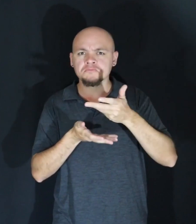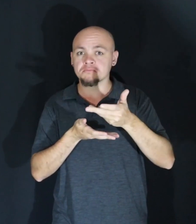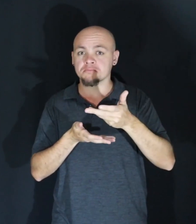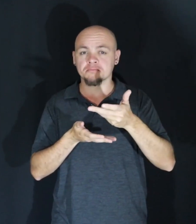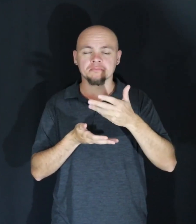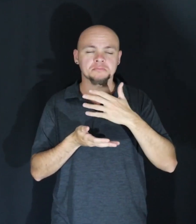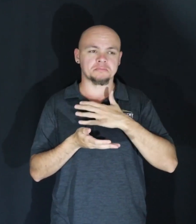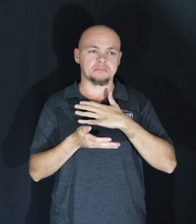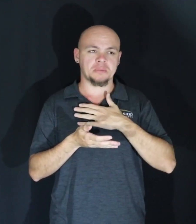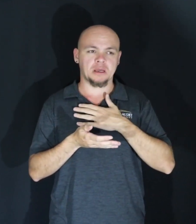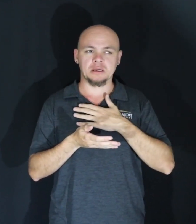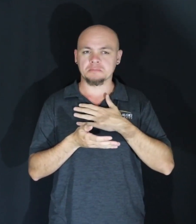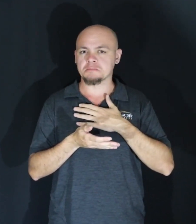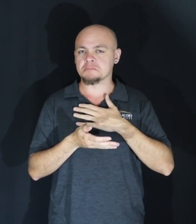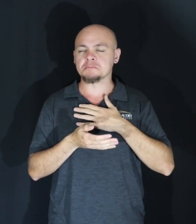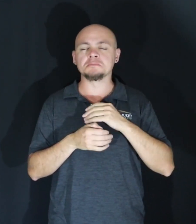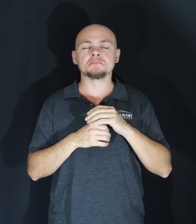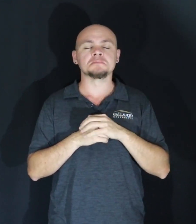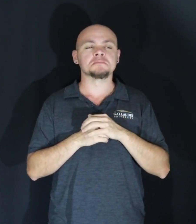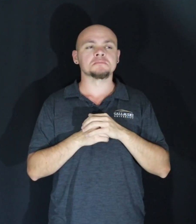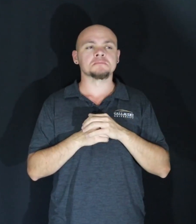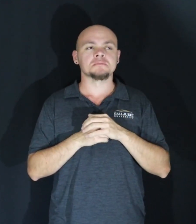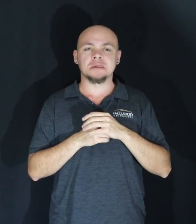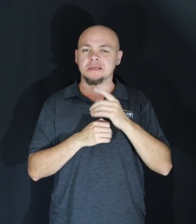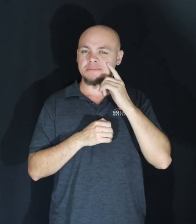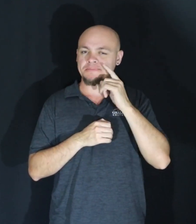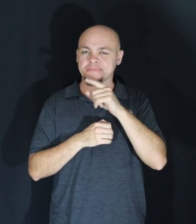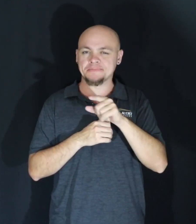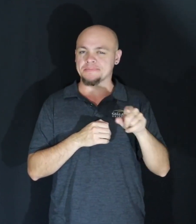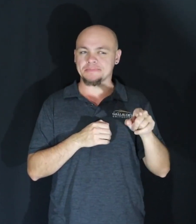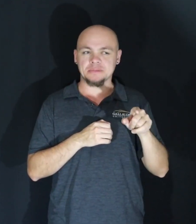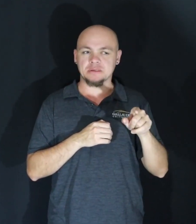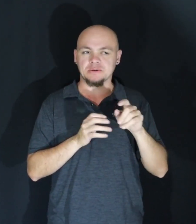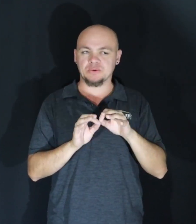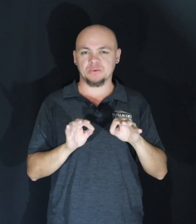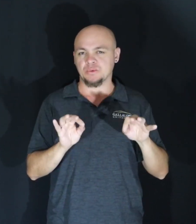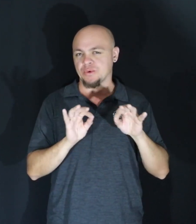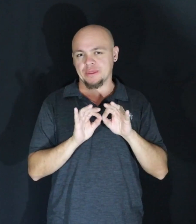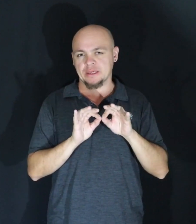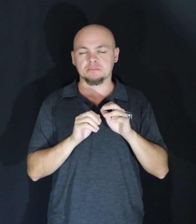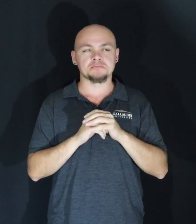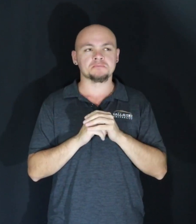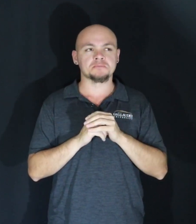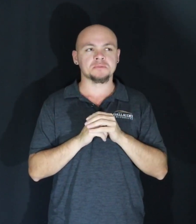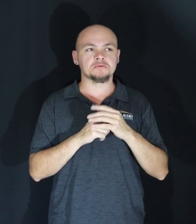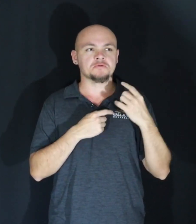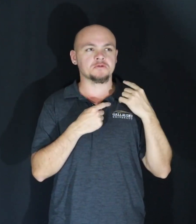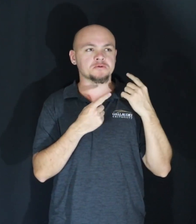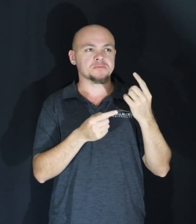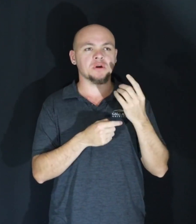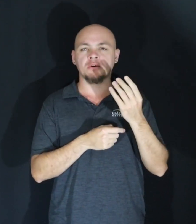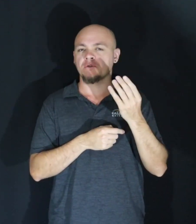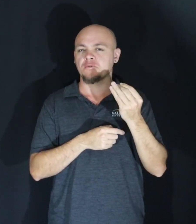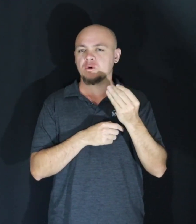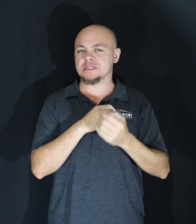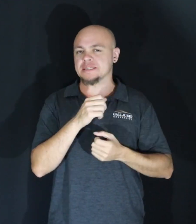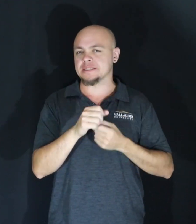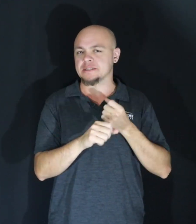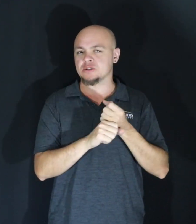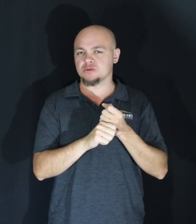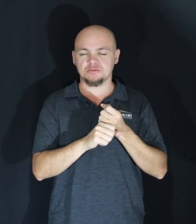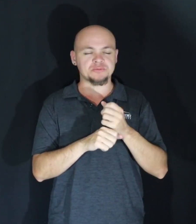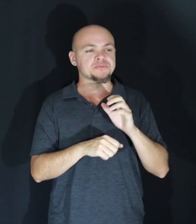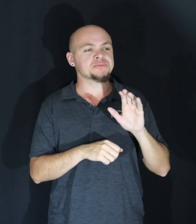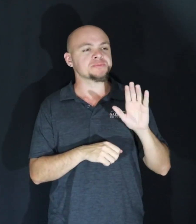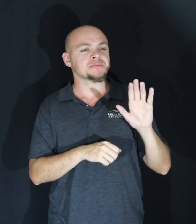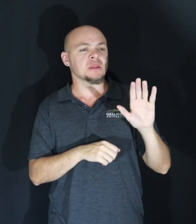who do not believe that they are worthy. Over the past 14 years, I have helped them to